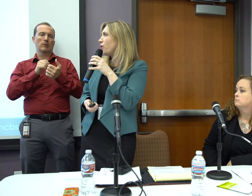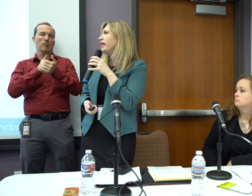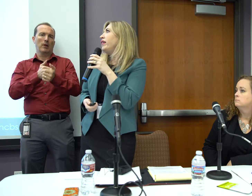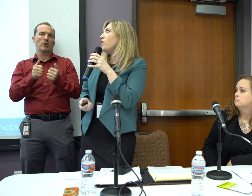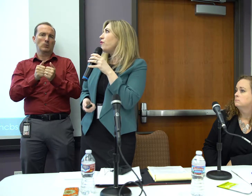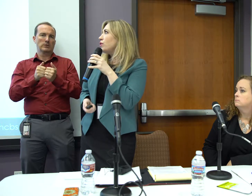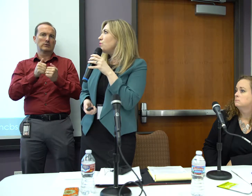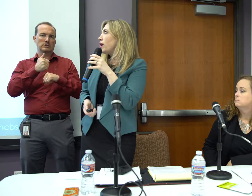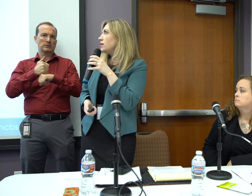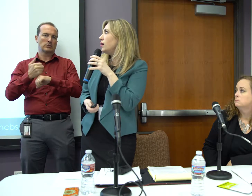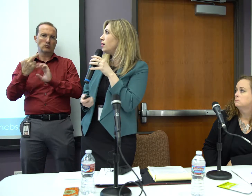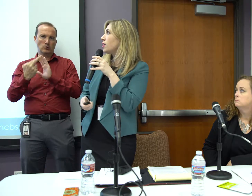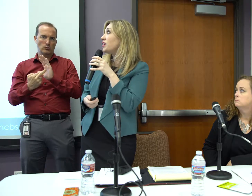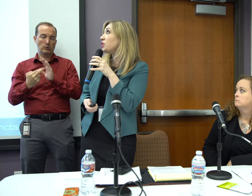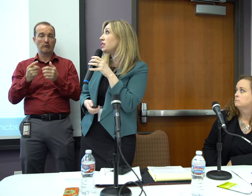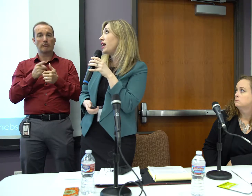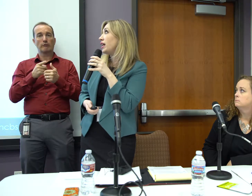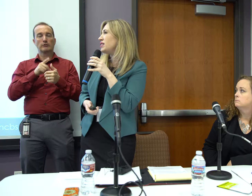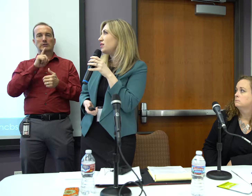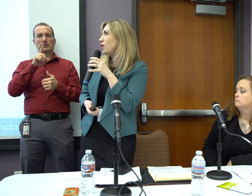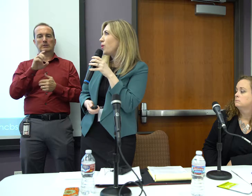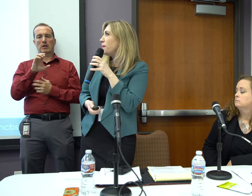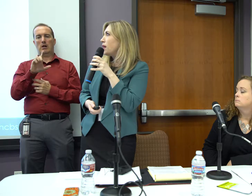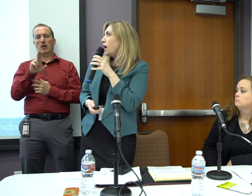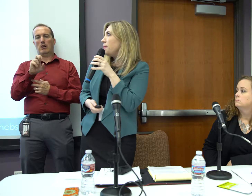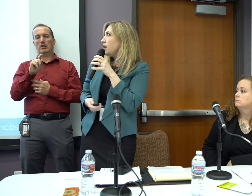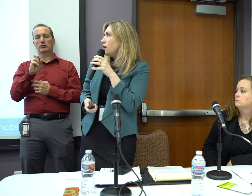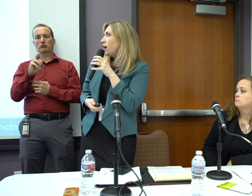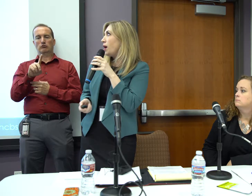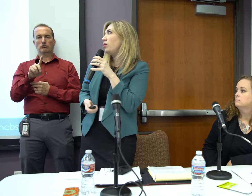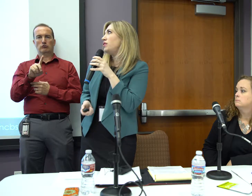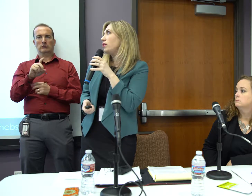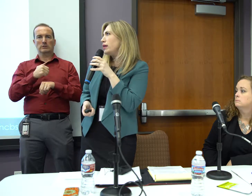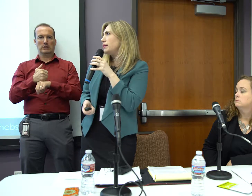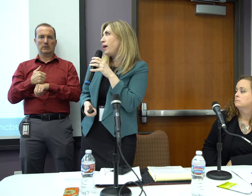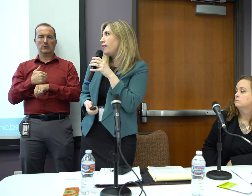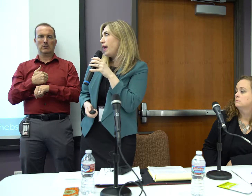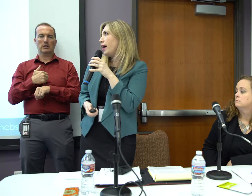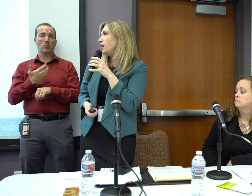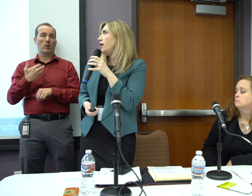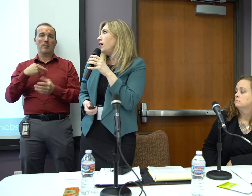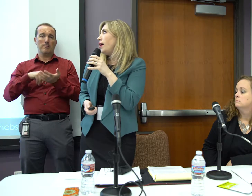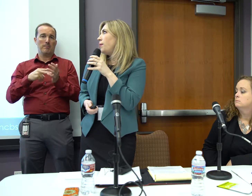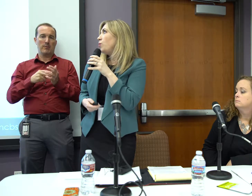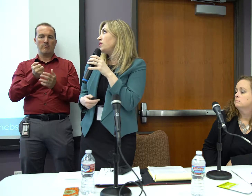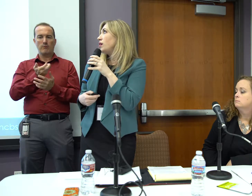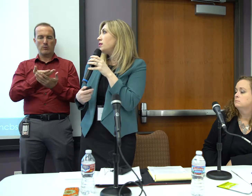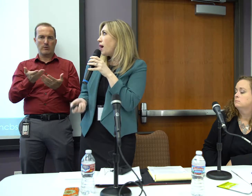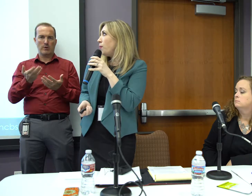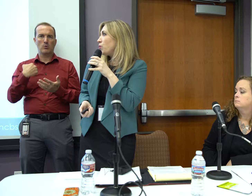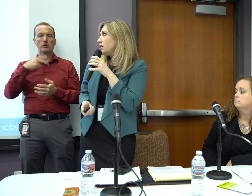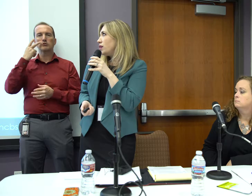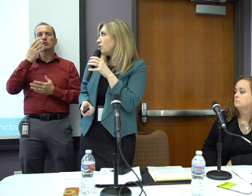rule. So the first was clustered settings. And so I mean a couple of different things by that. We